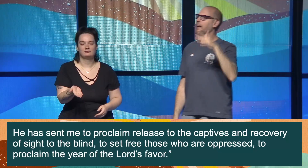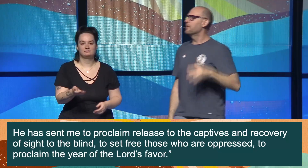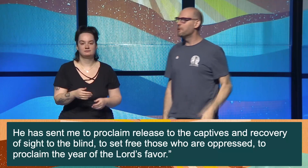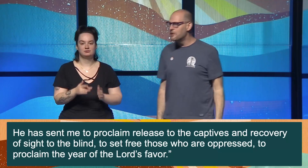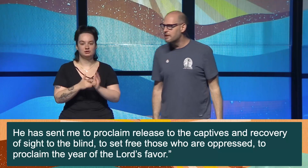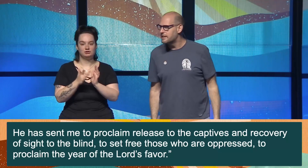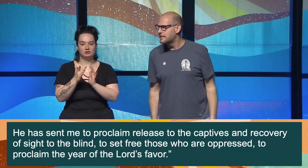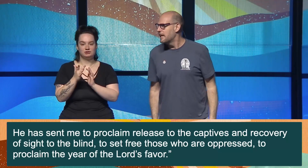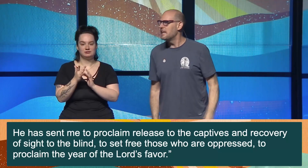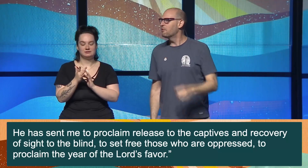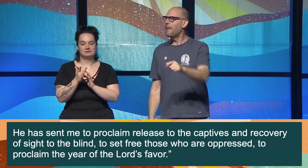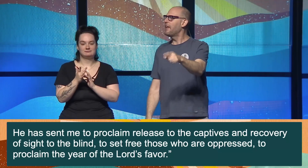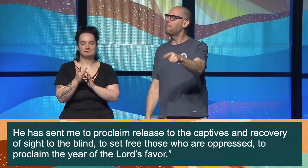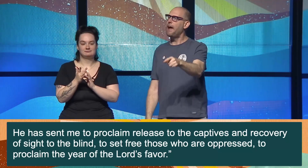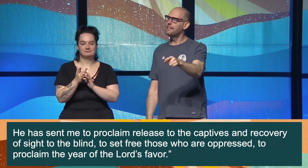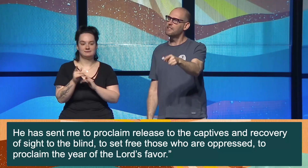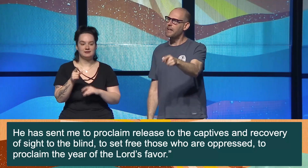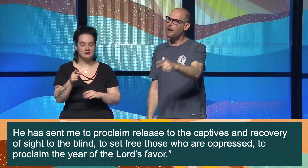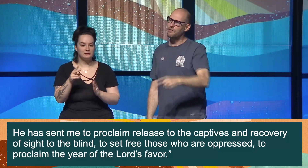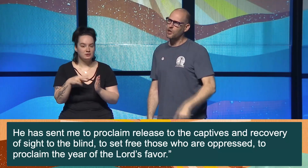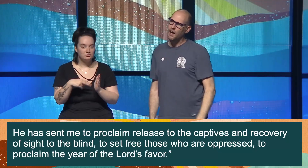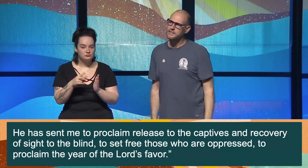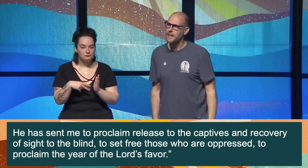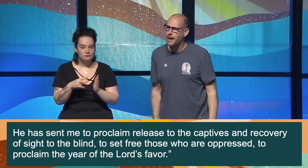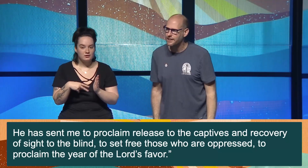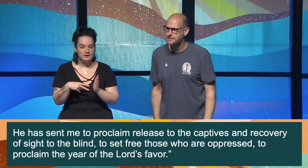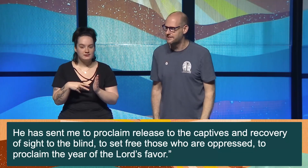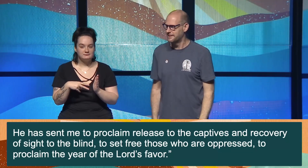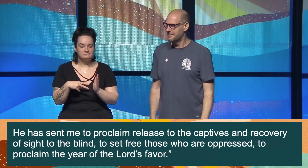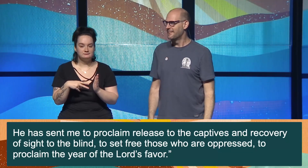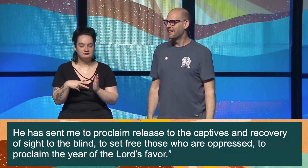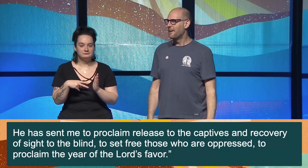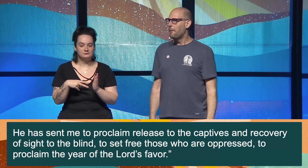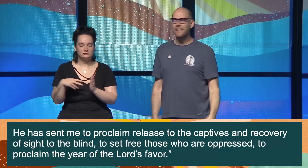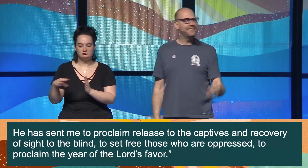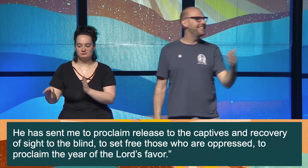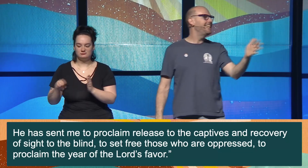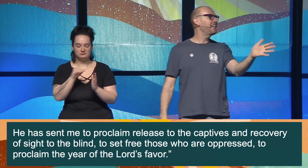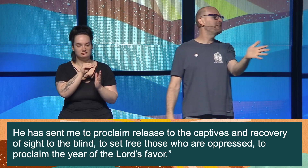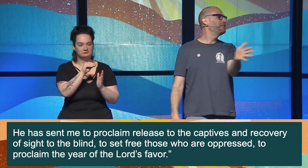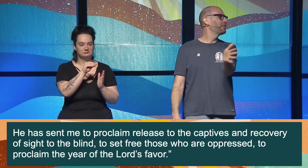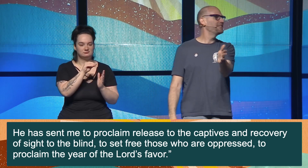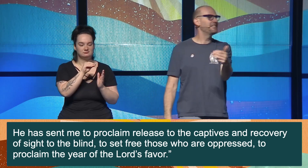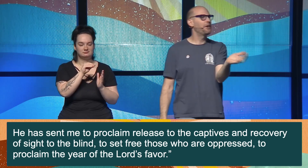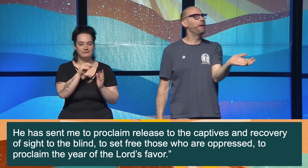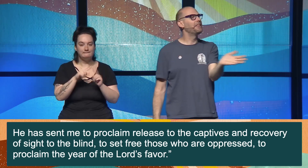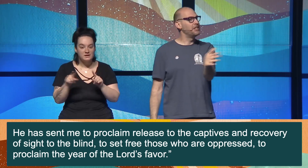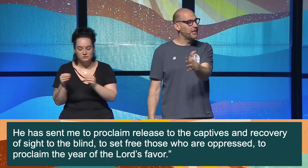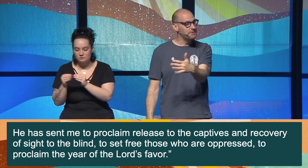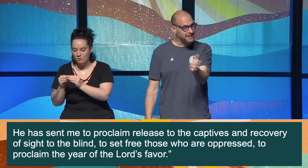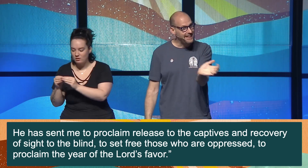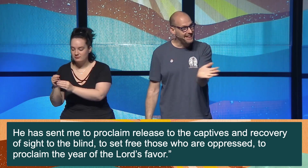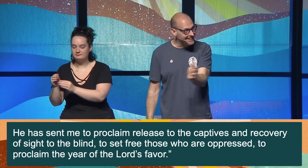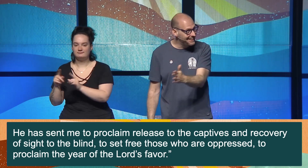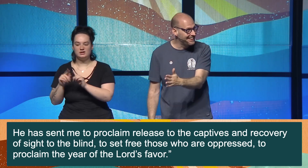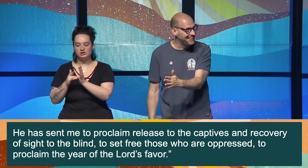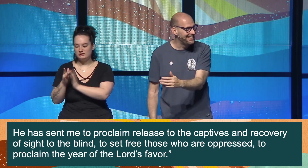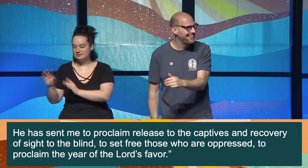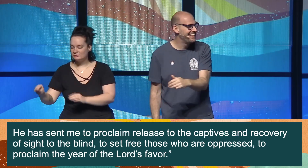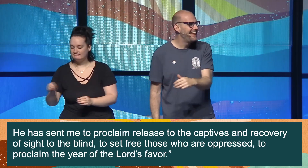has bad hermeneutics. He read that passage out of context because the next few verses are about the judgment